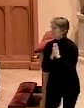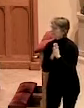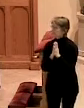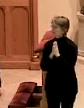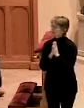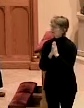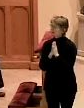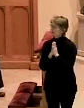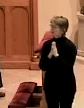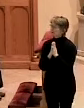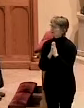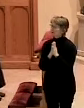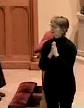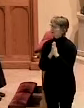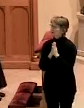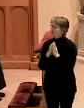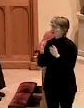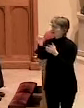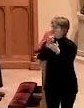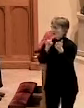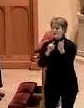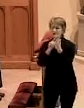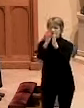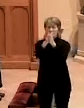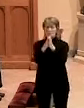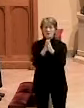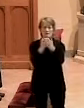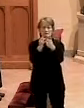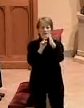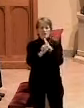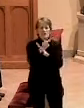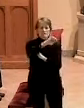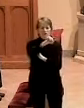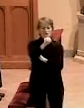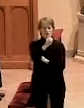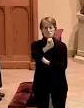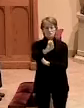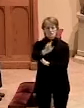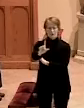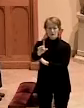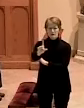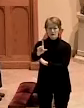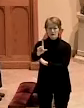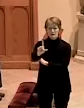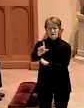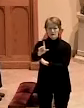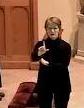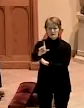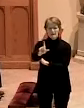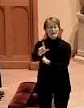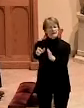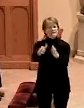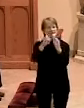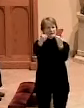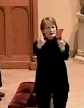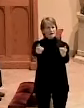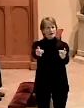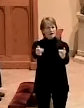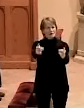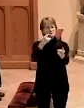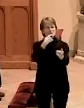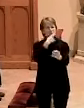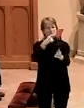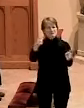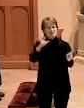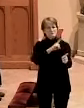A reading from the book of the prophet Joel. Even now, says the Lord, return to me